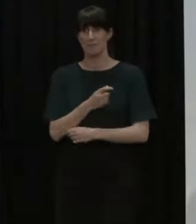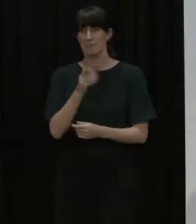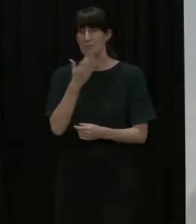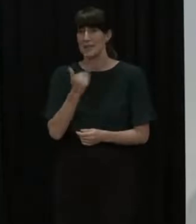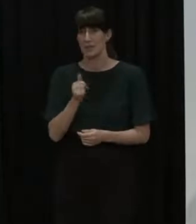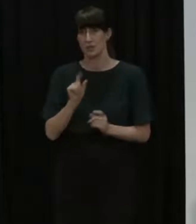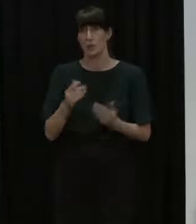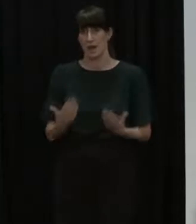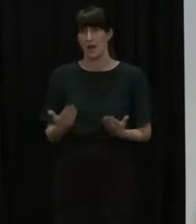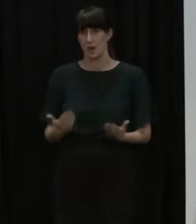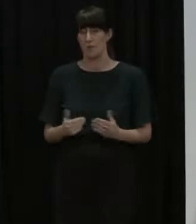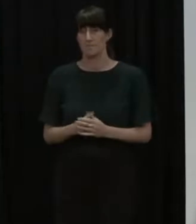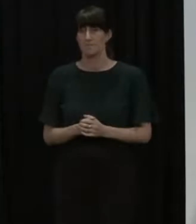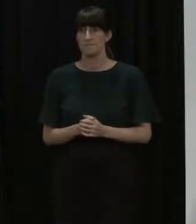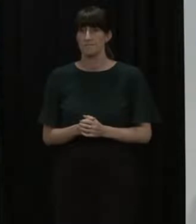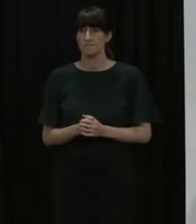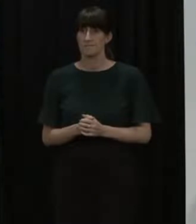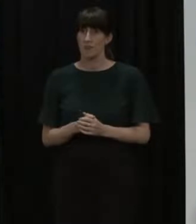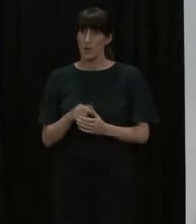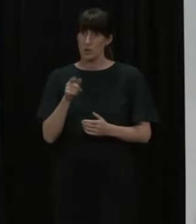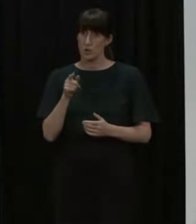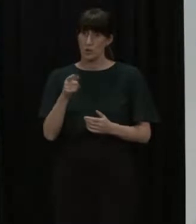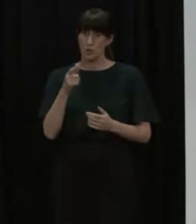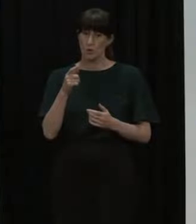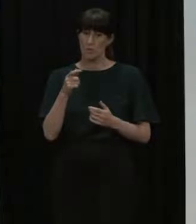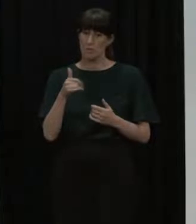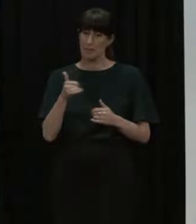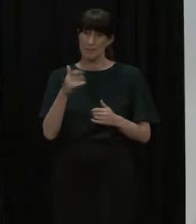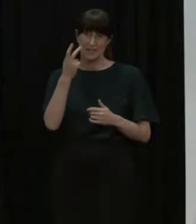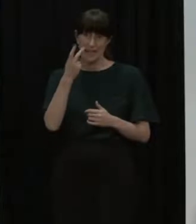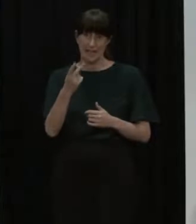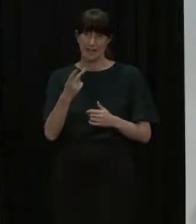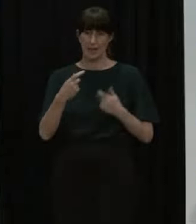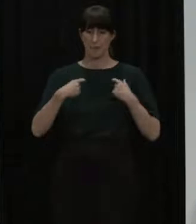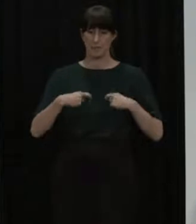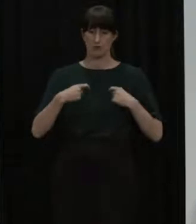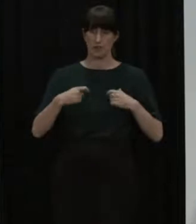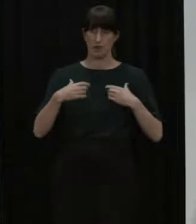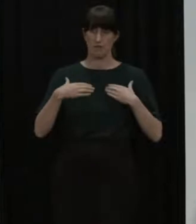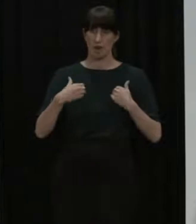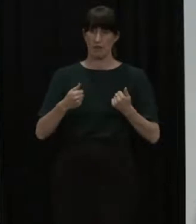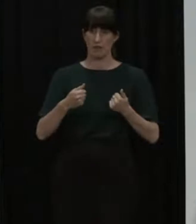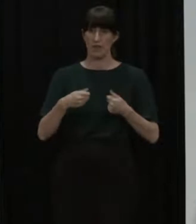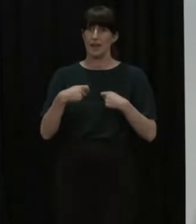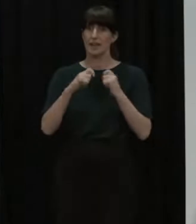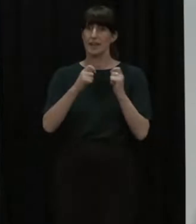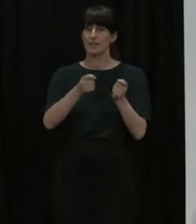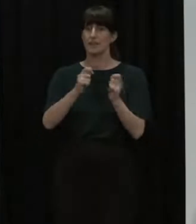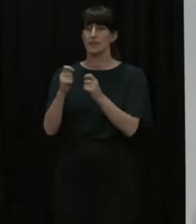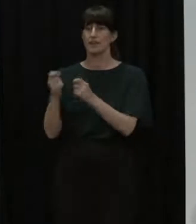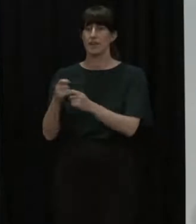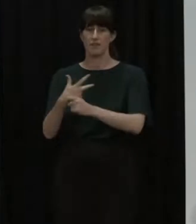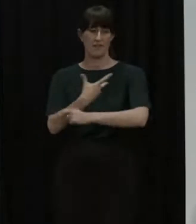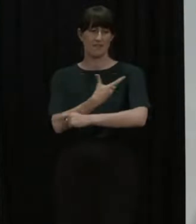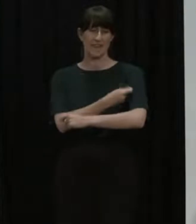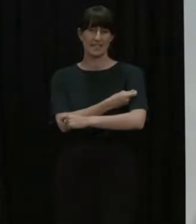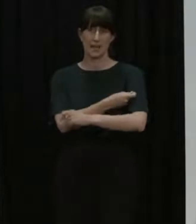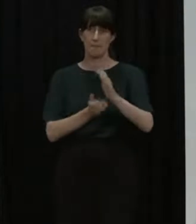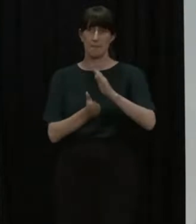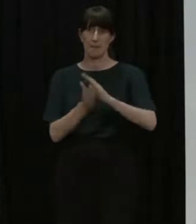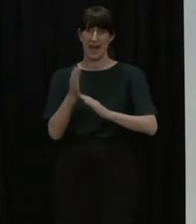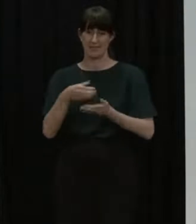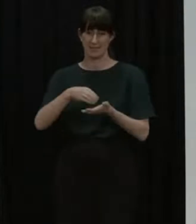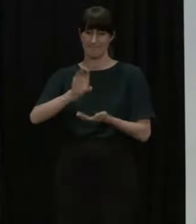On My Vaccine Pass, you will have seen the Ministry has now issued more than 2 million My Vaccine Passes. That means more than half of